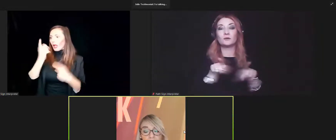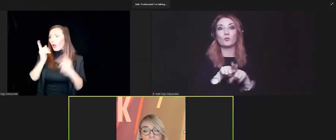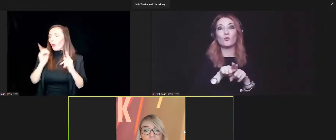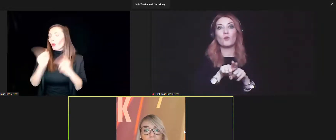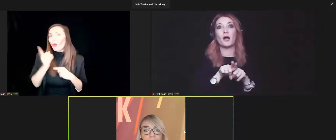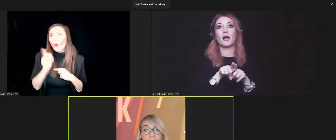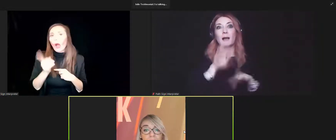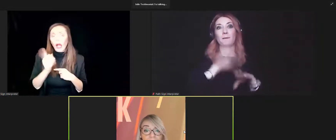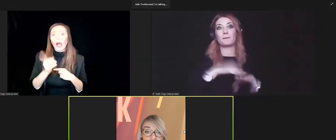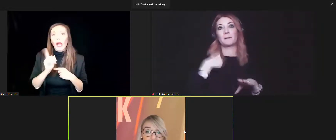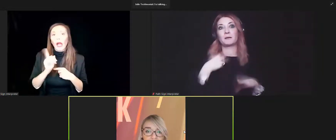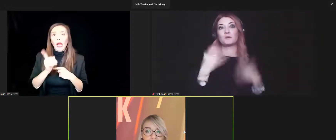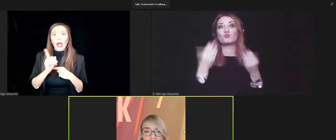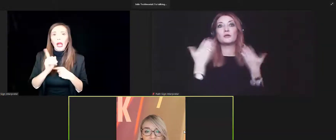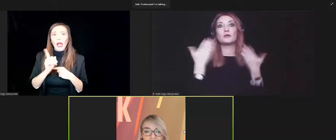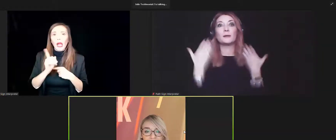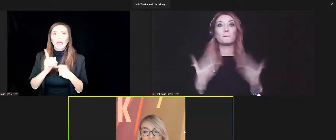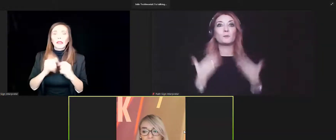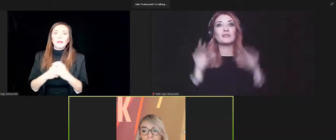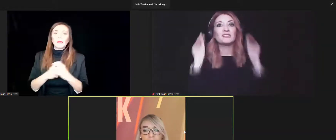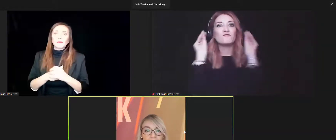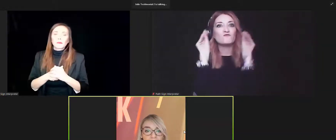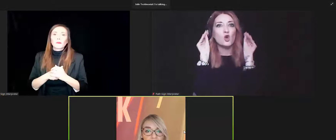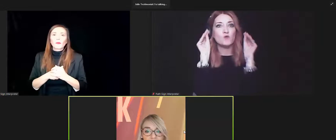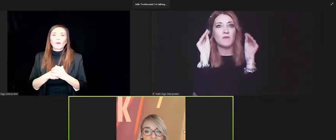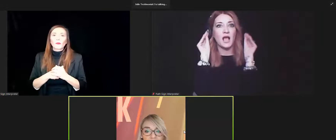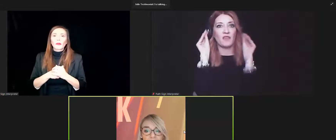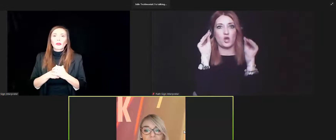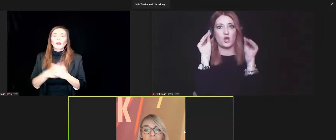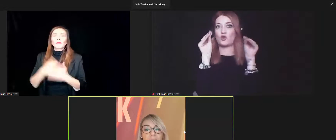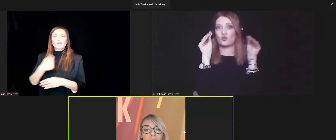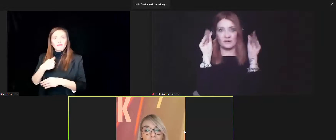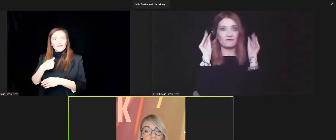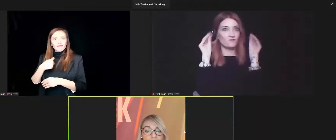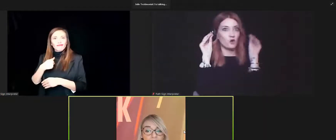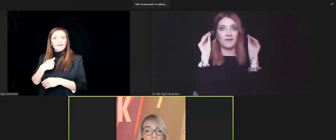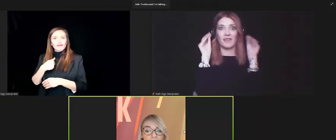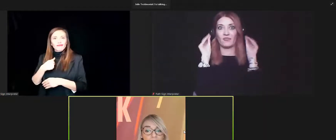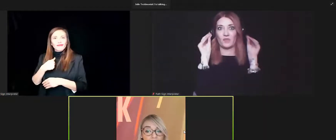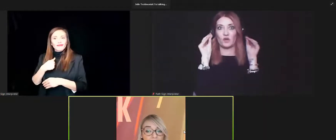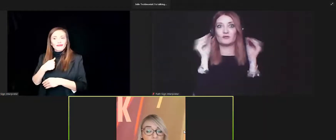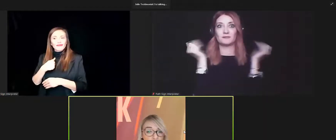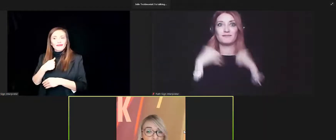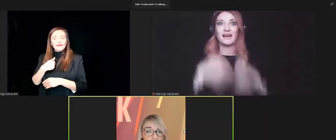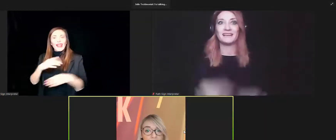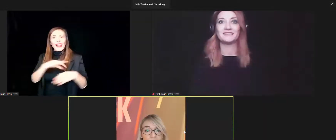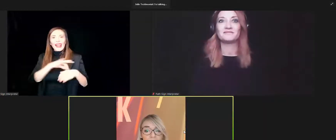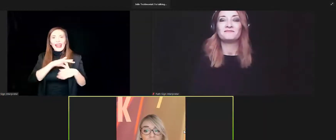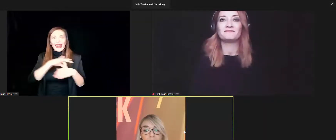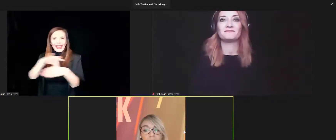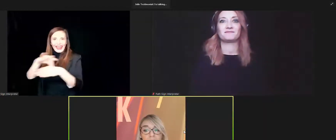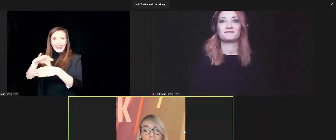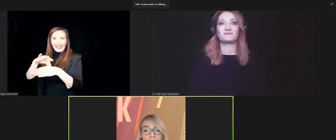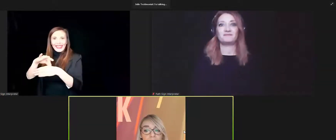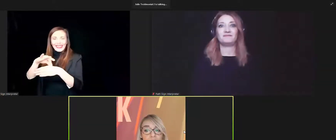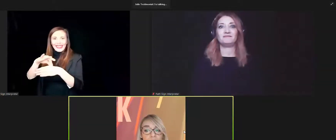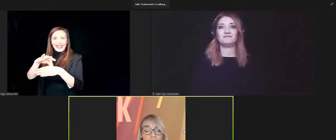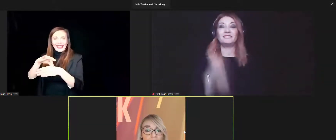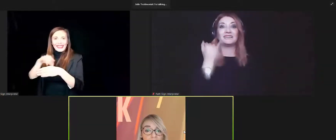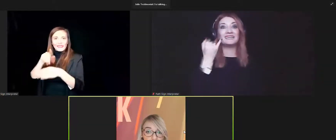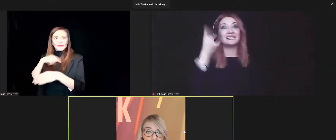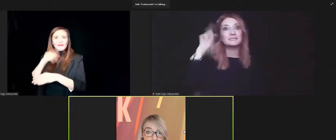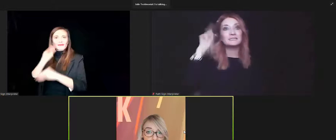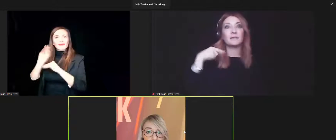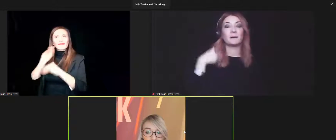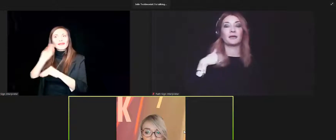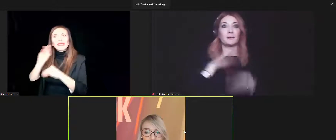leaders, and then when I finish, I manage my social networks that I schedule